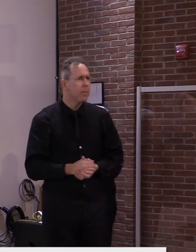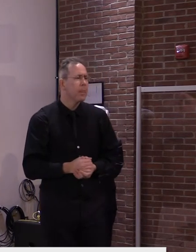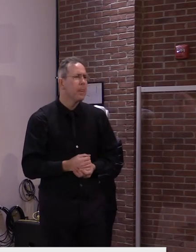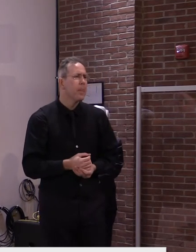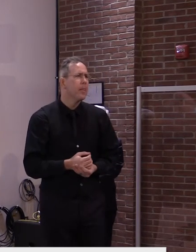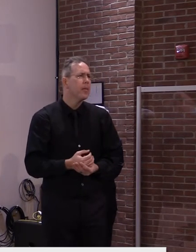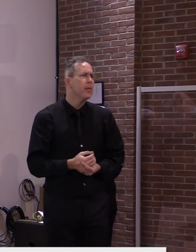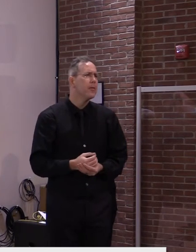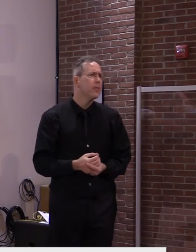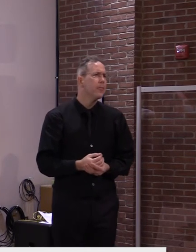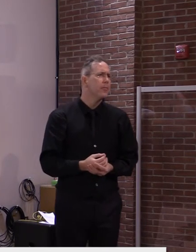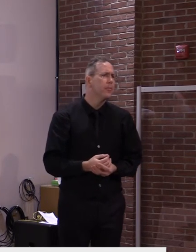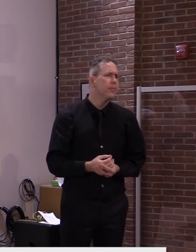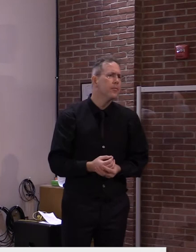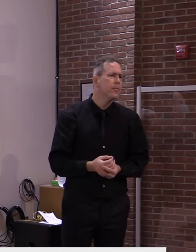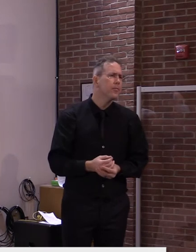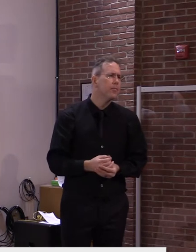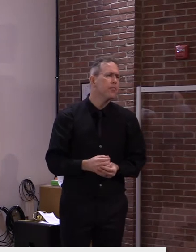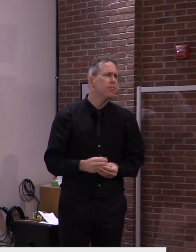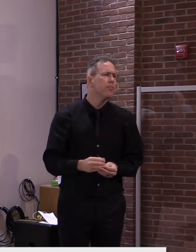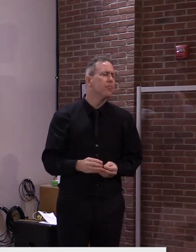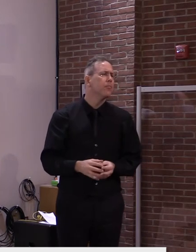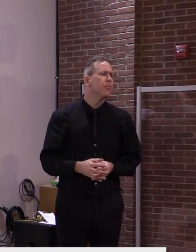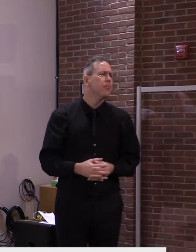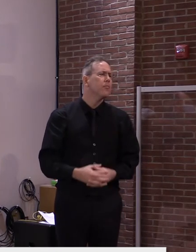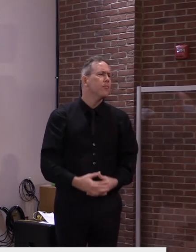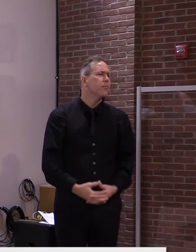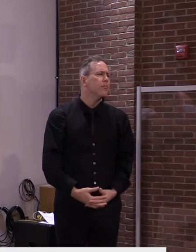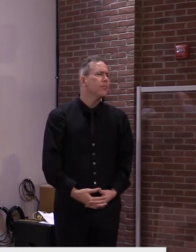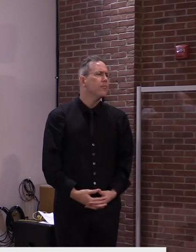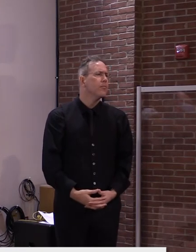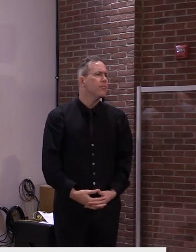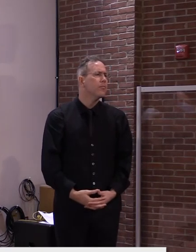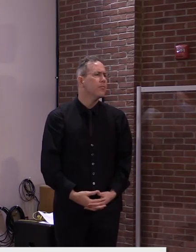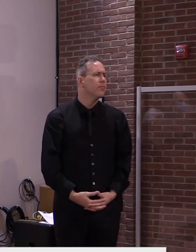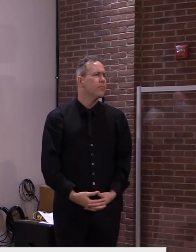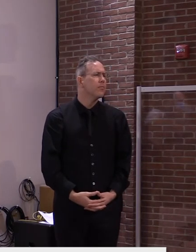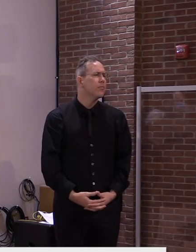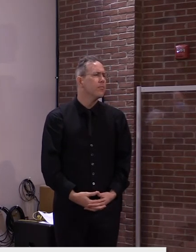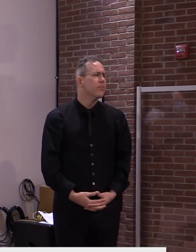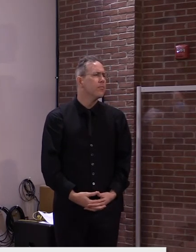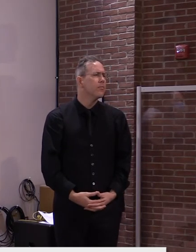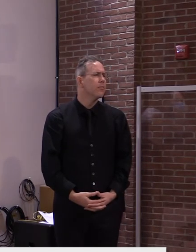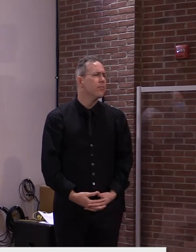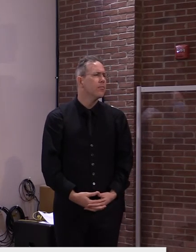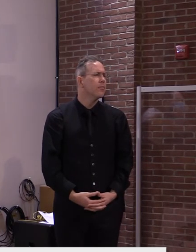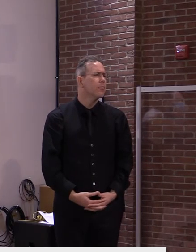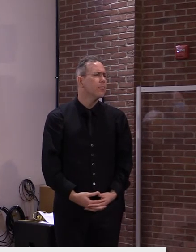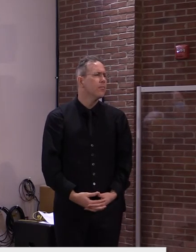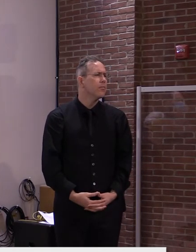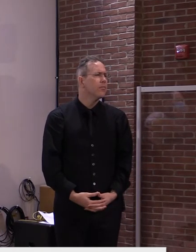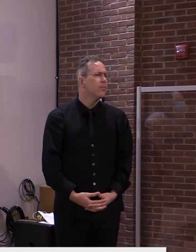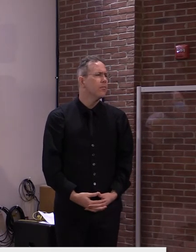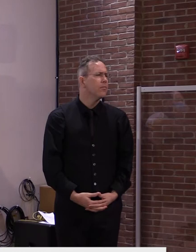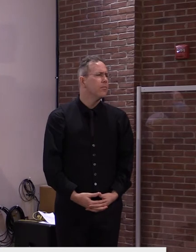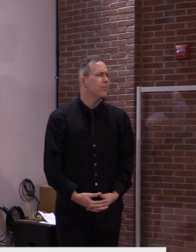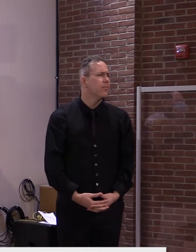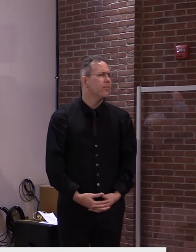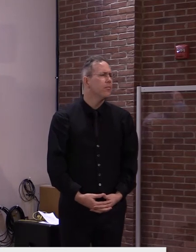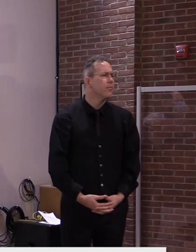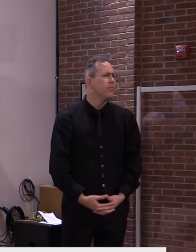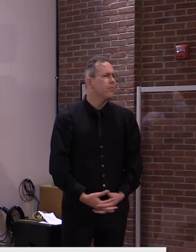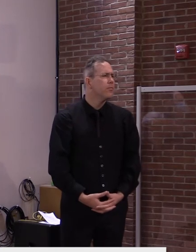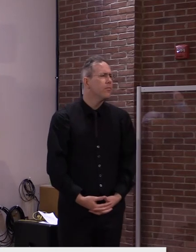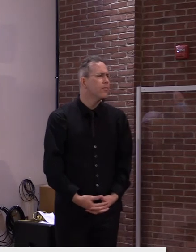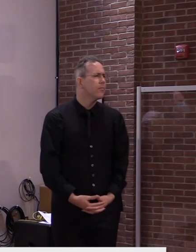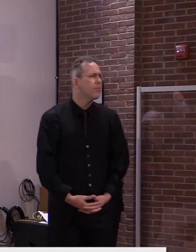I just read a CDC paper that came out this week suggesting that shutting down things like in-person dining